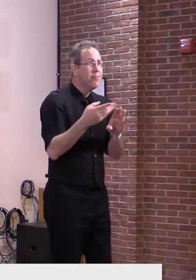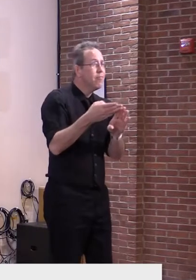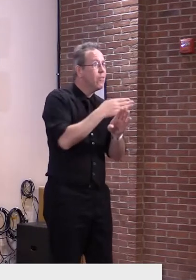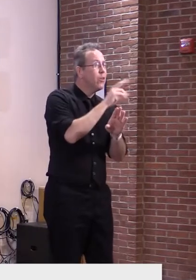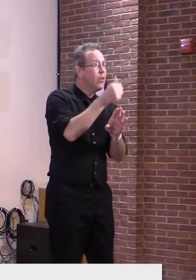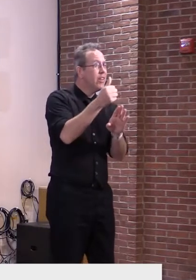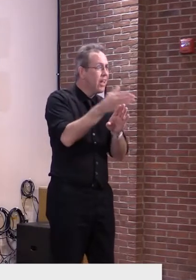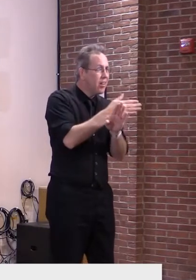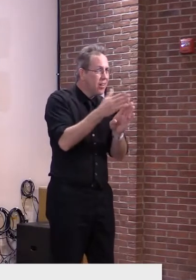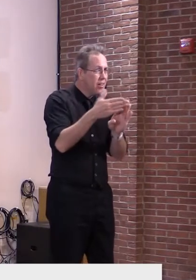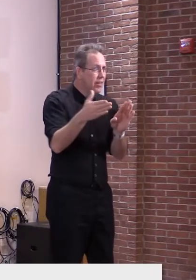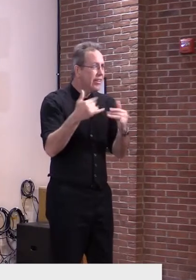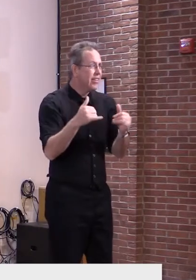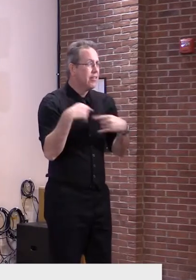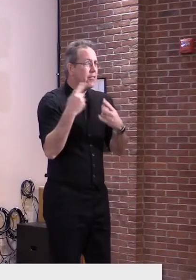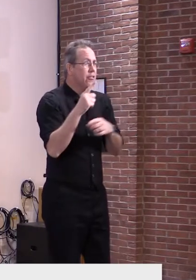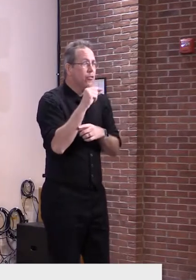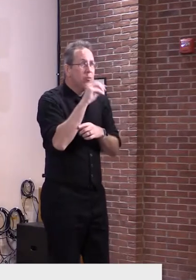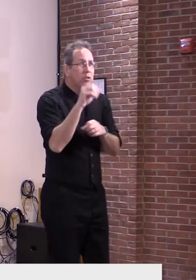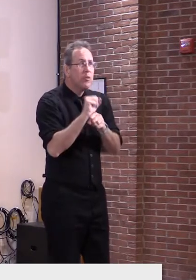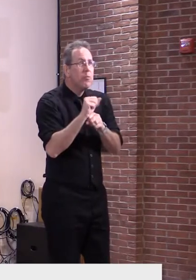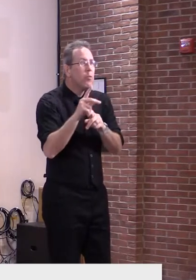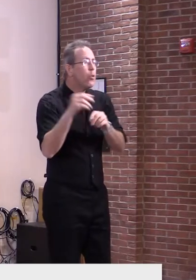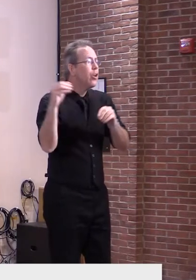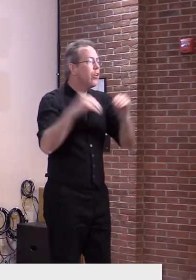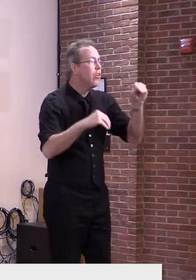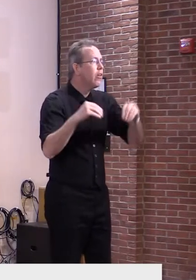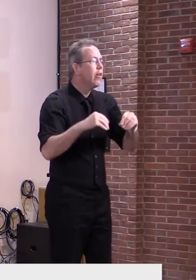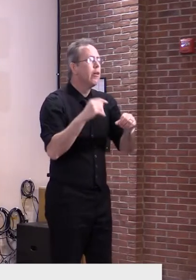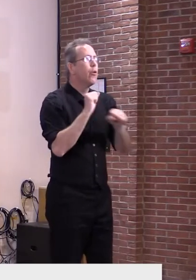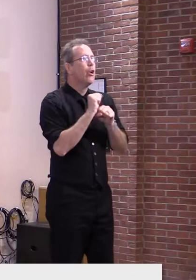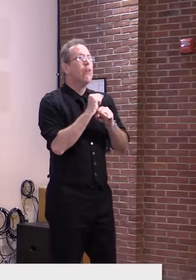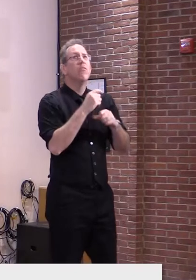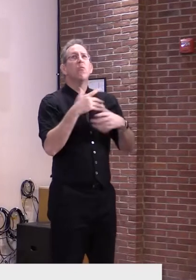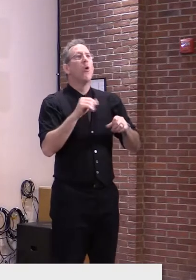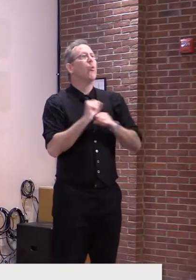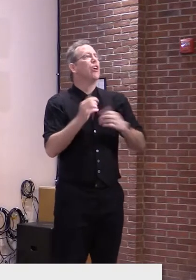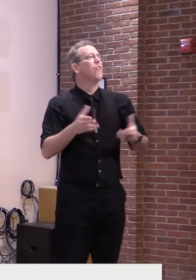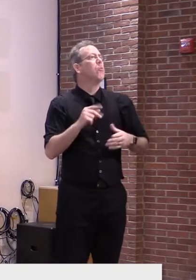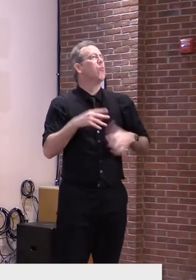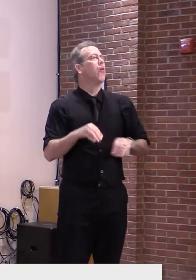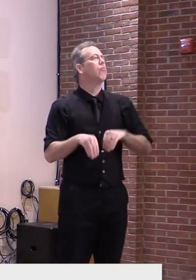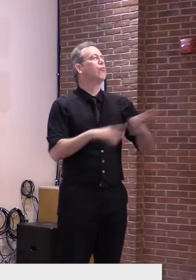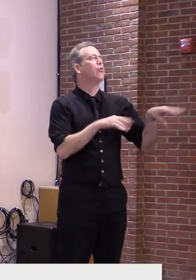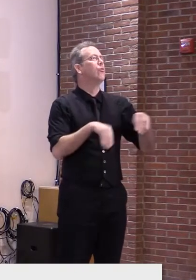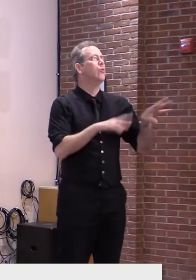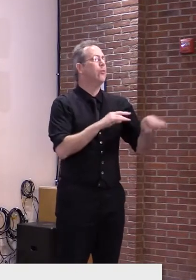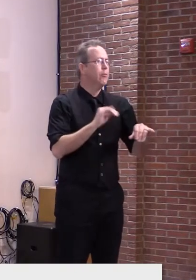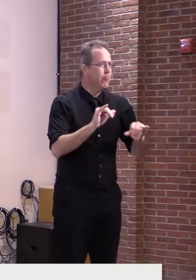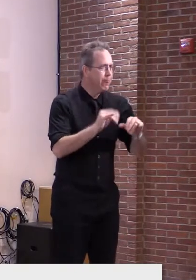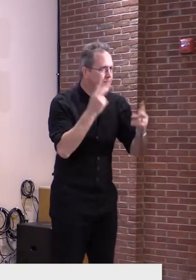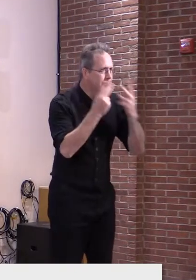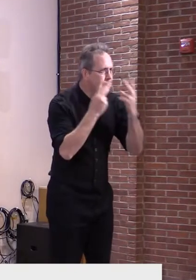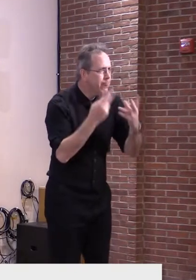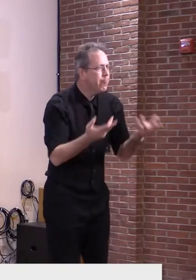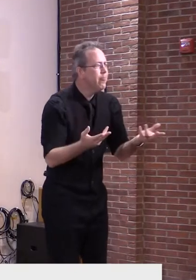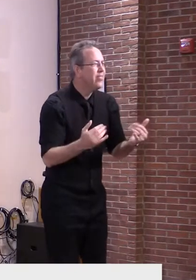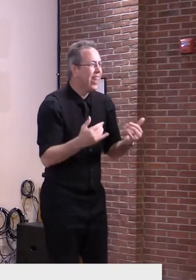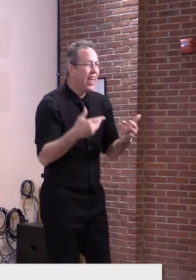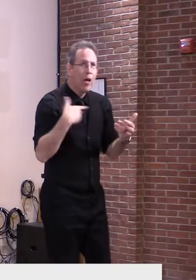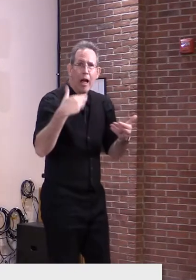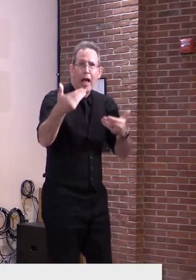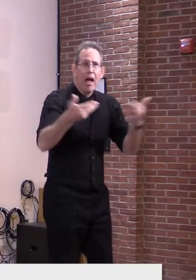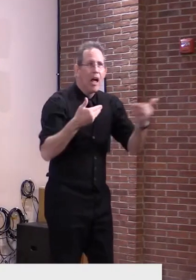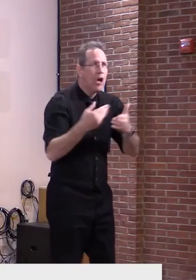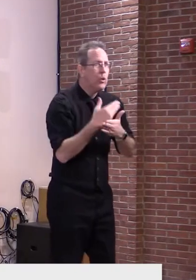on a different plan. We wouldn't be sitting here today talking about this at all. So right now, new hires, by